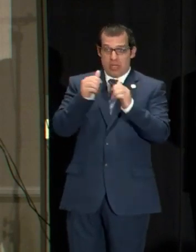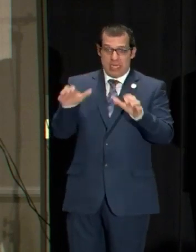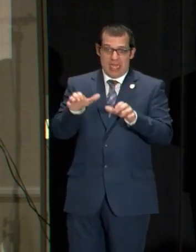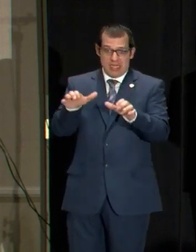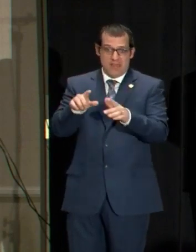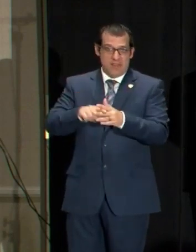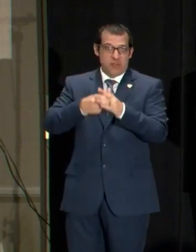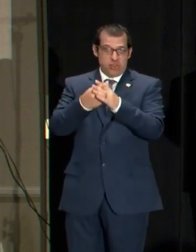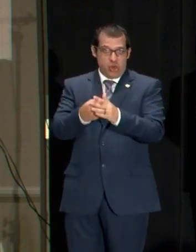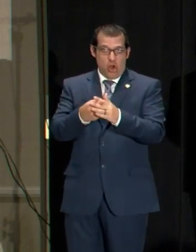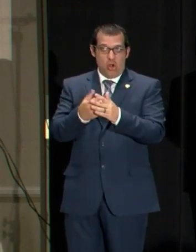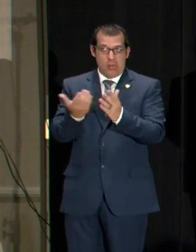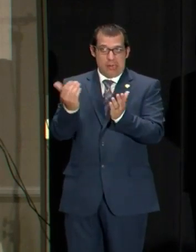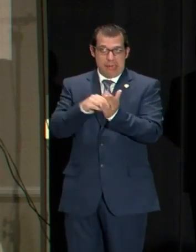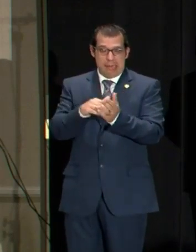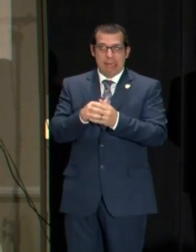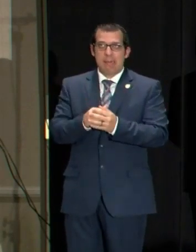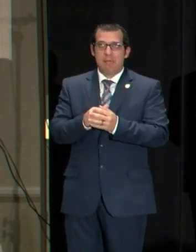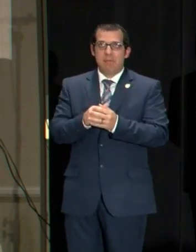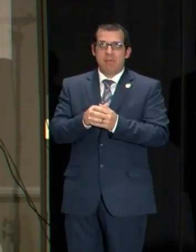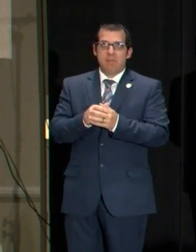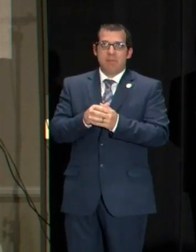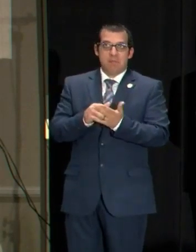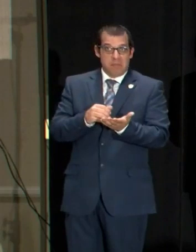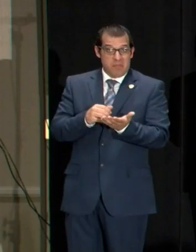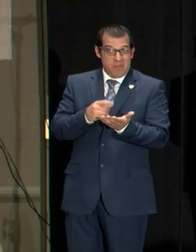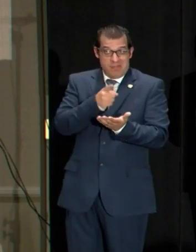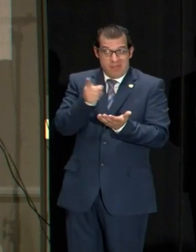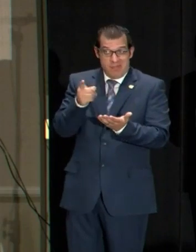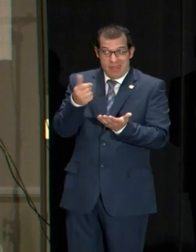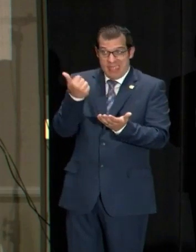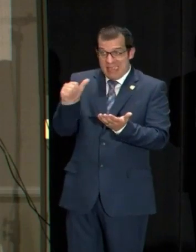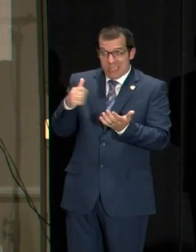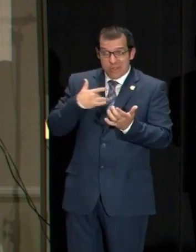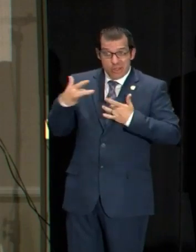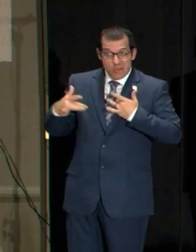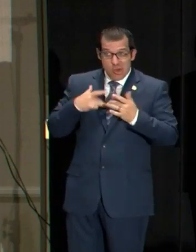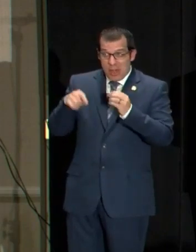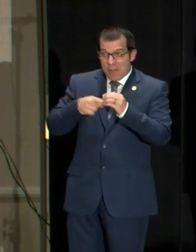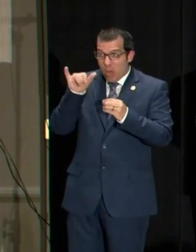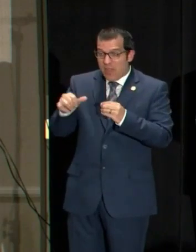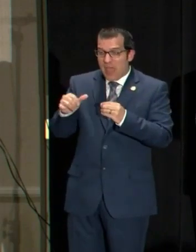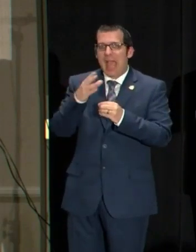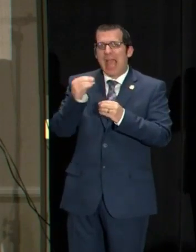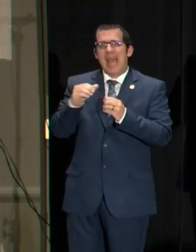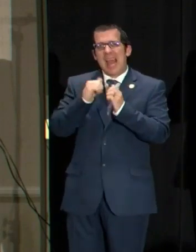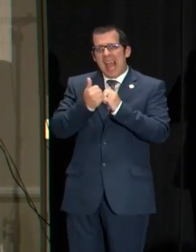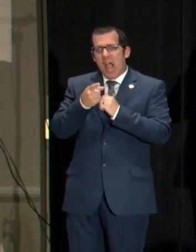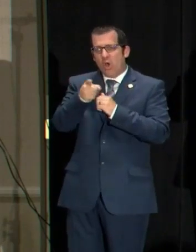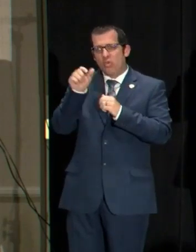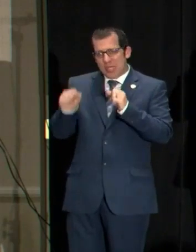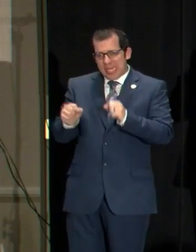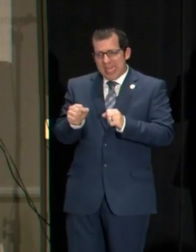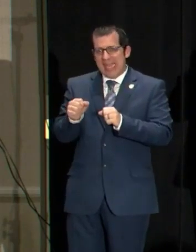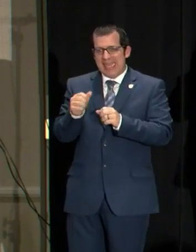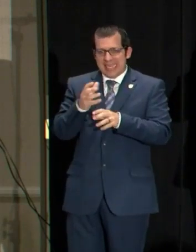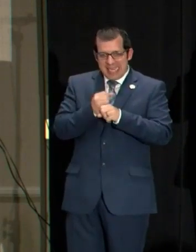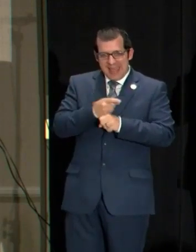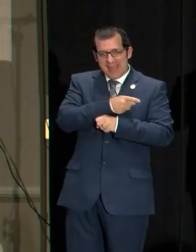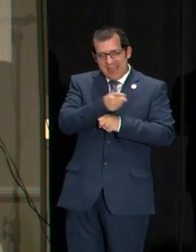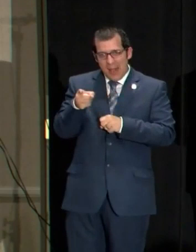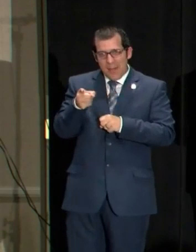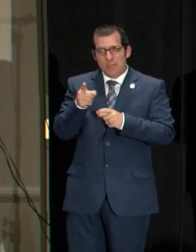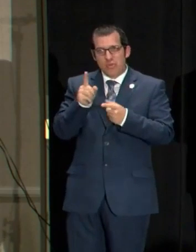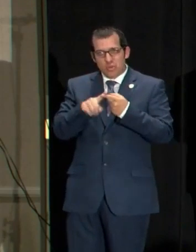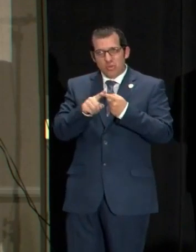started back up. How concerned are you about that? And also, how do you really get them to get on with the